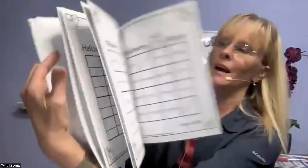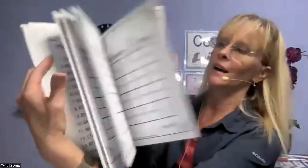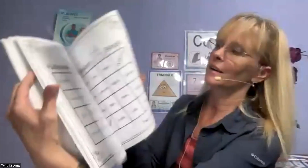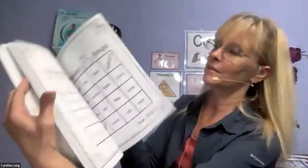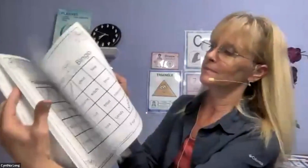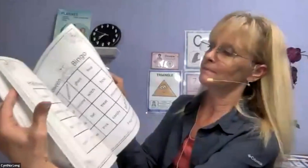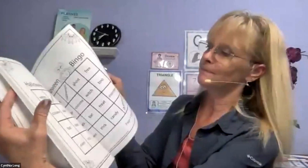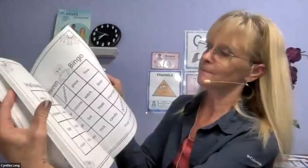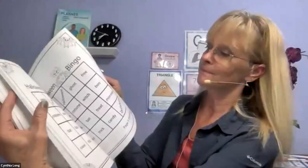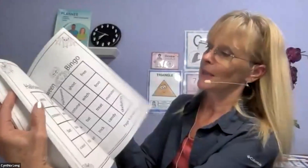And